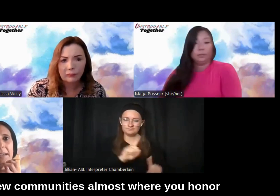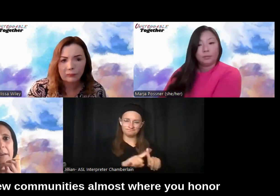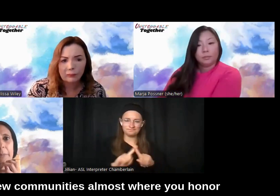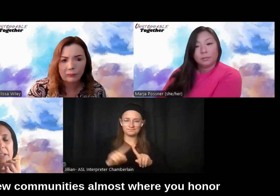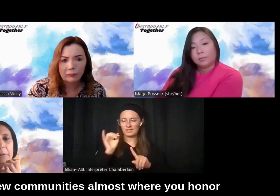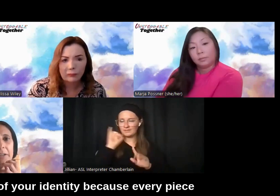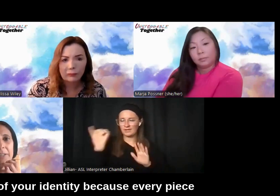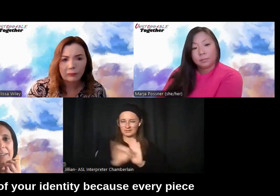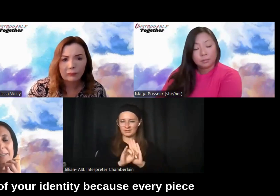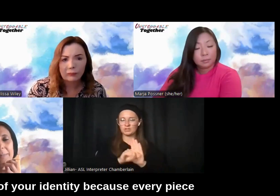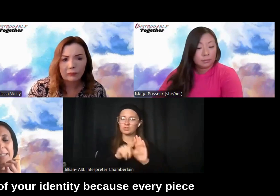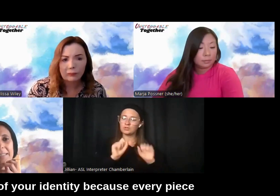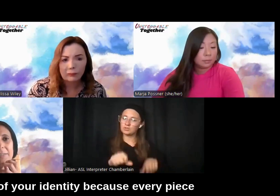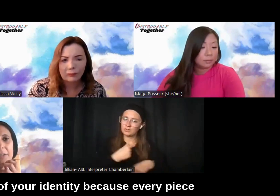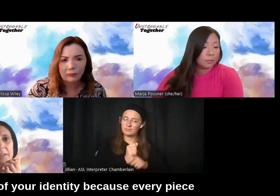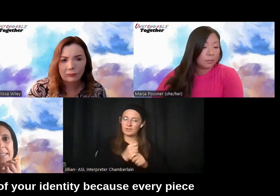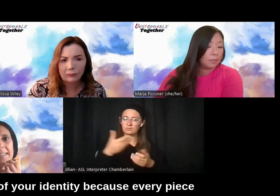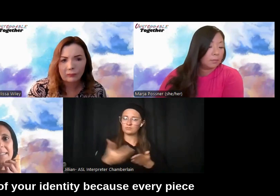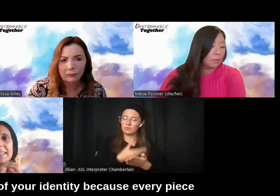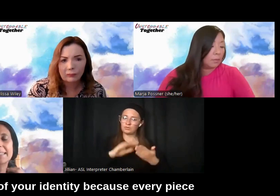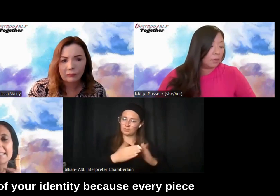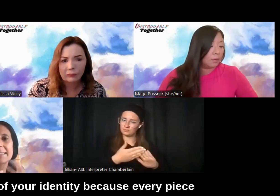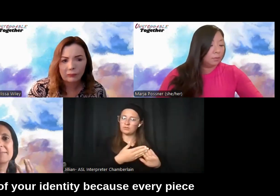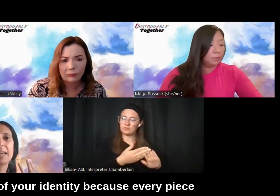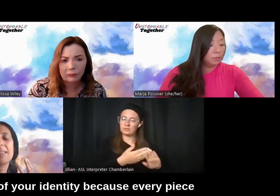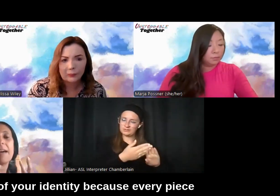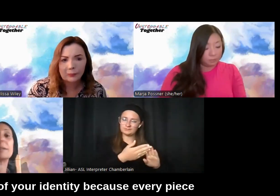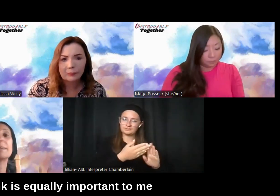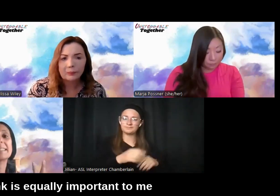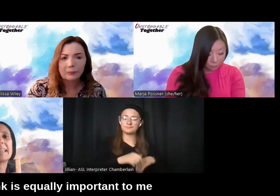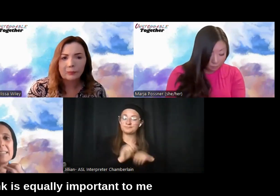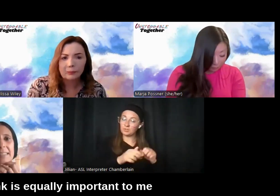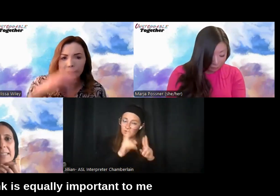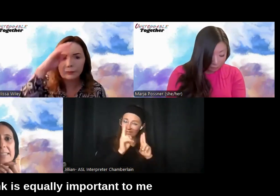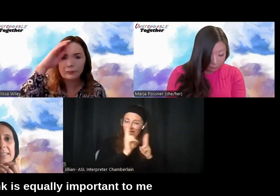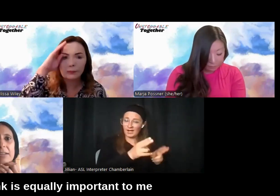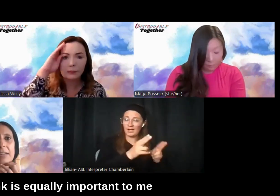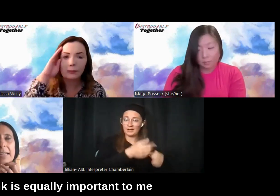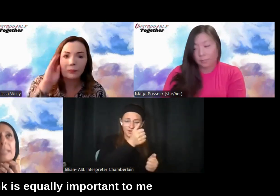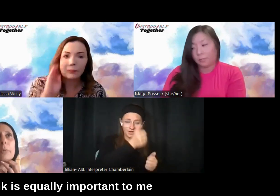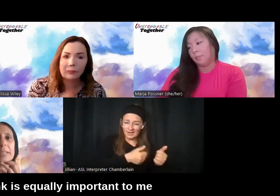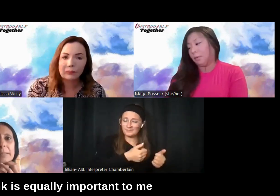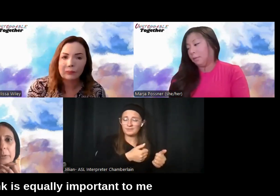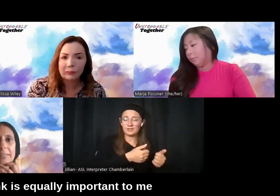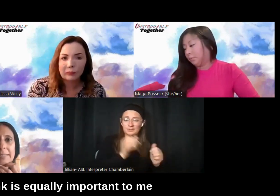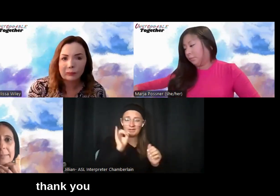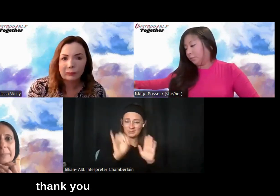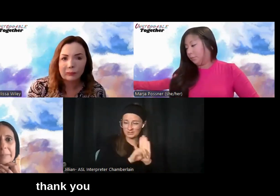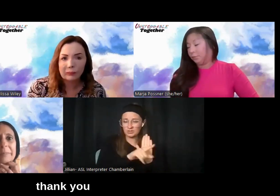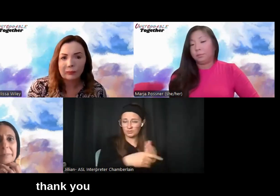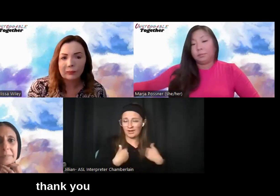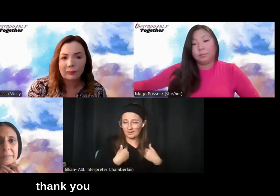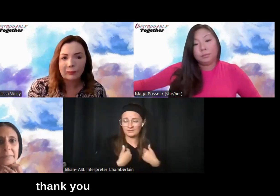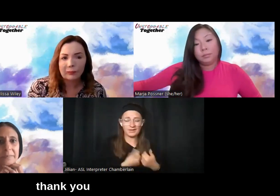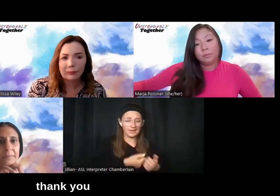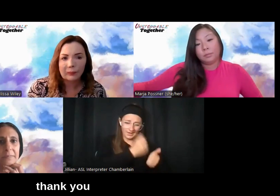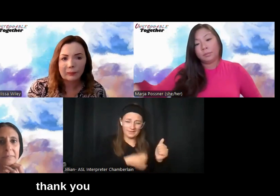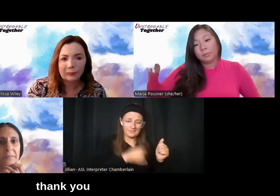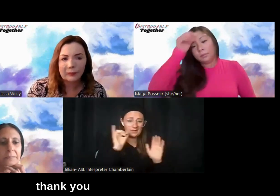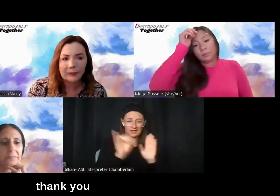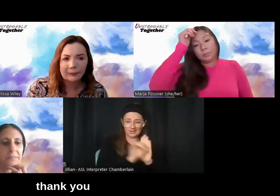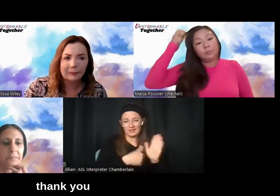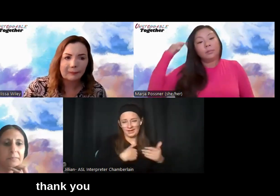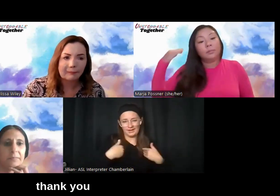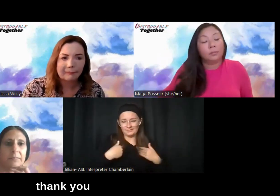almost, where you honor every piece of your identity, because every piece I think is equally important to me.